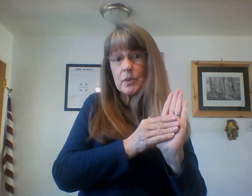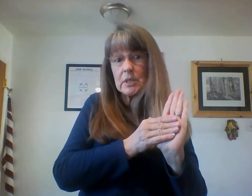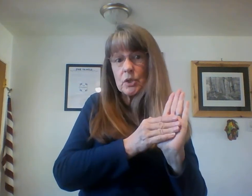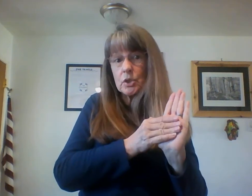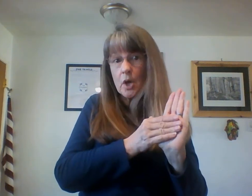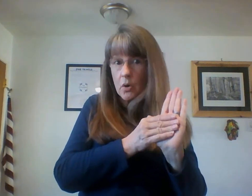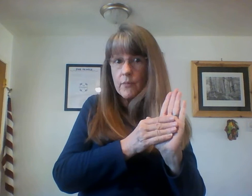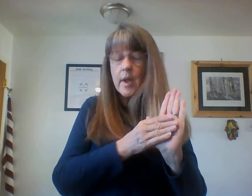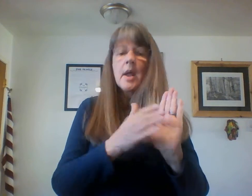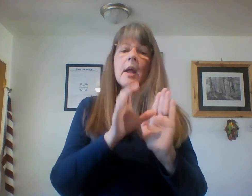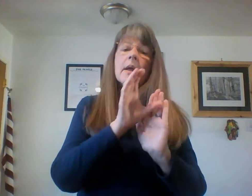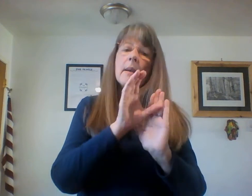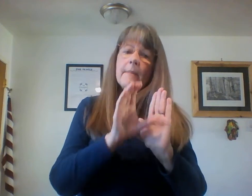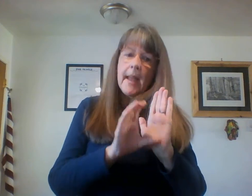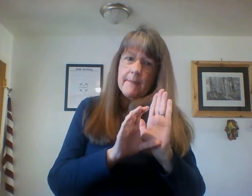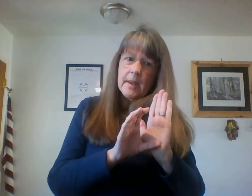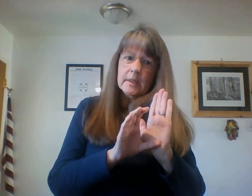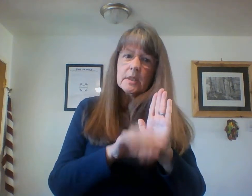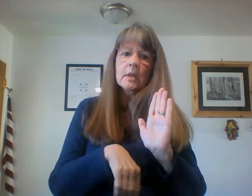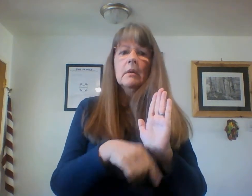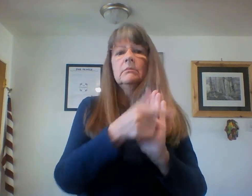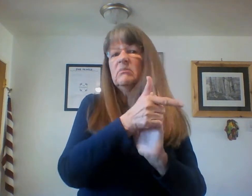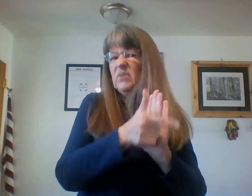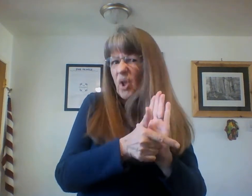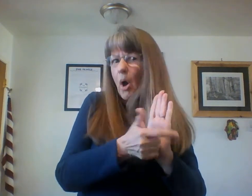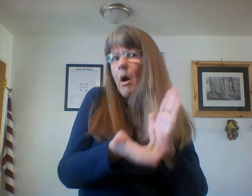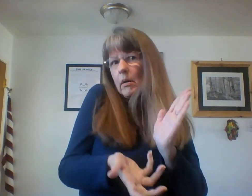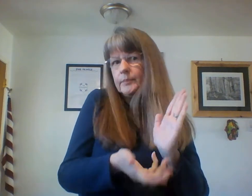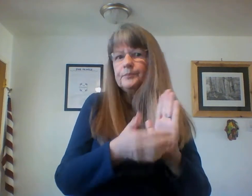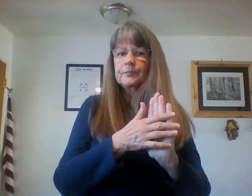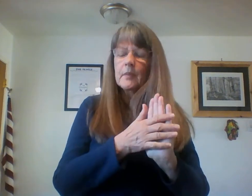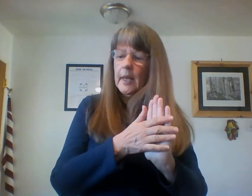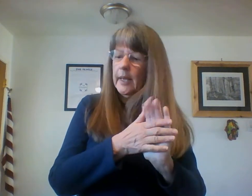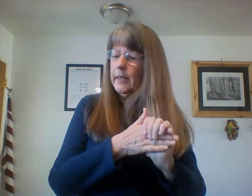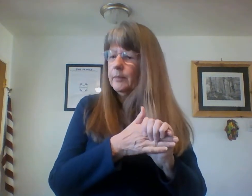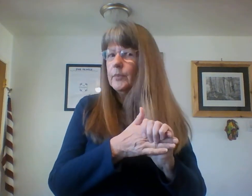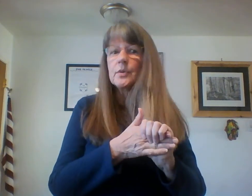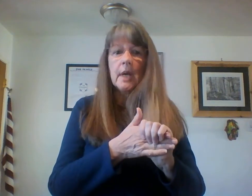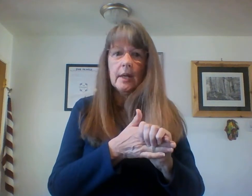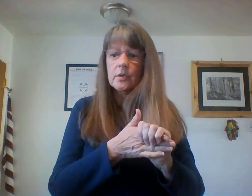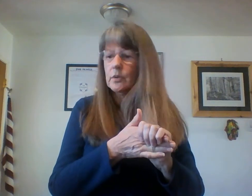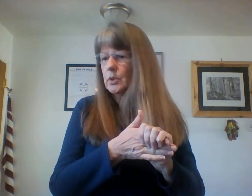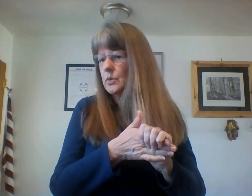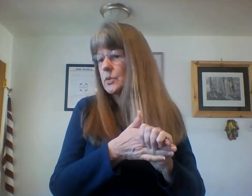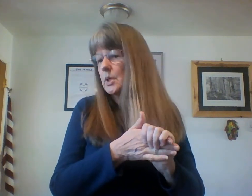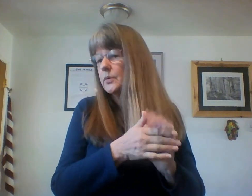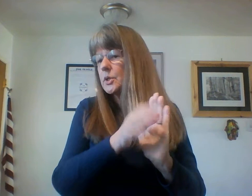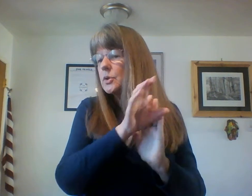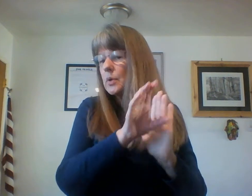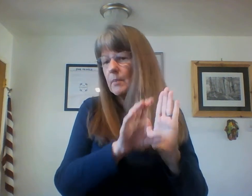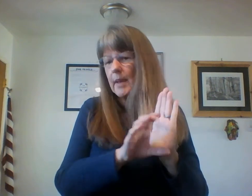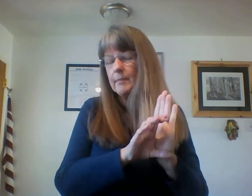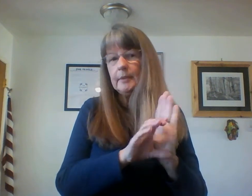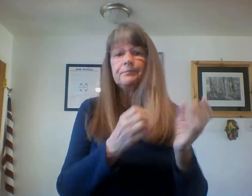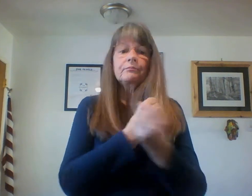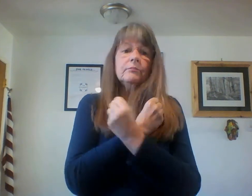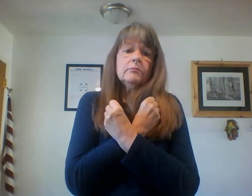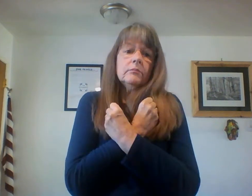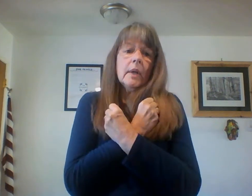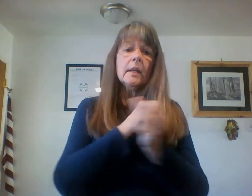in stone. Commandments, law, and those signs are used. So this new commandment,